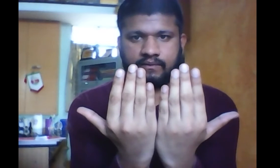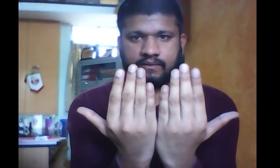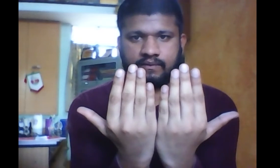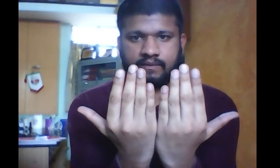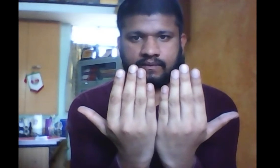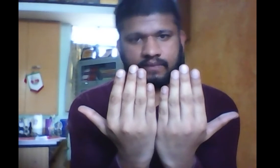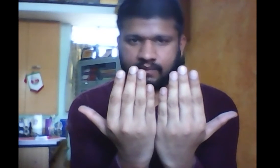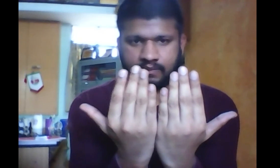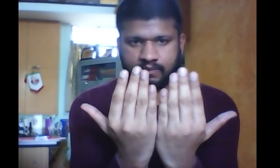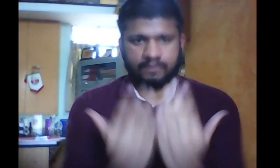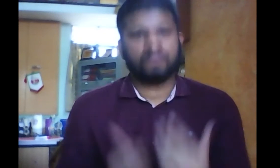me.